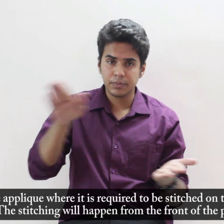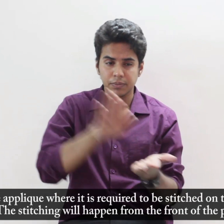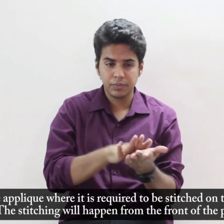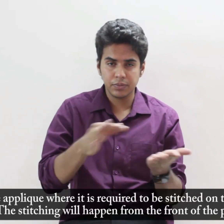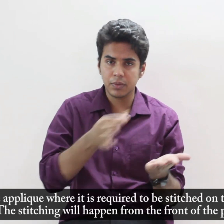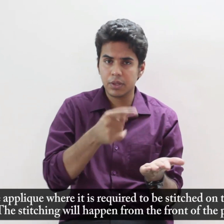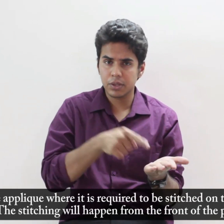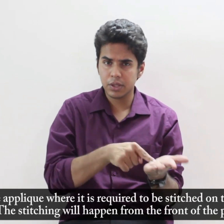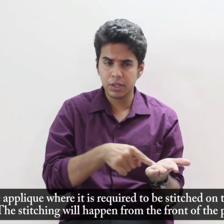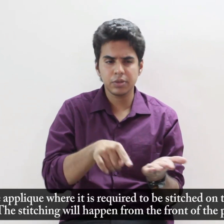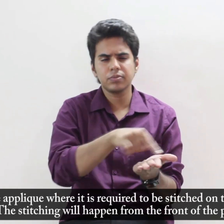front of the piece.